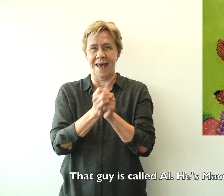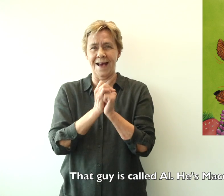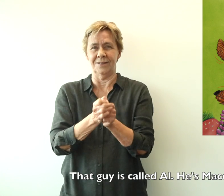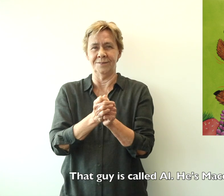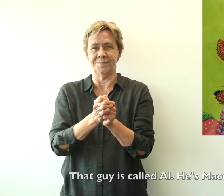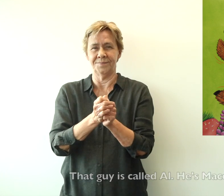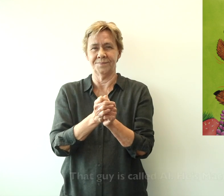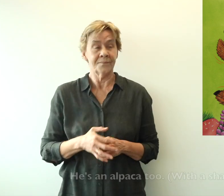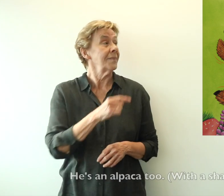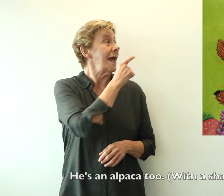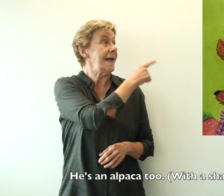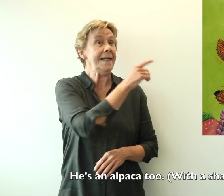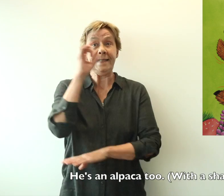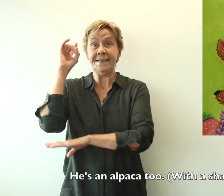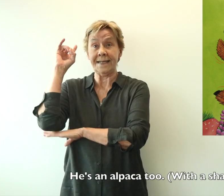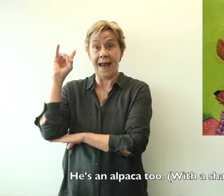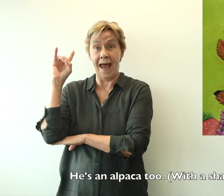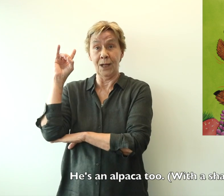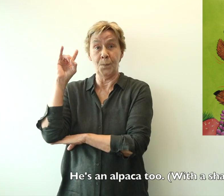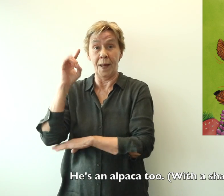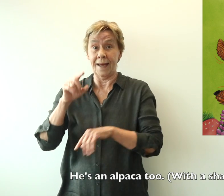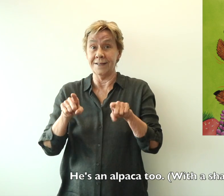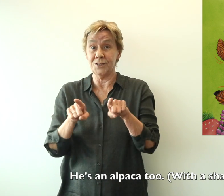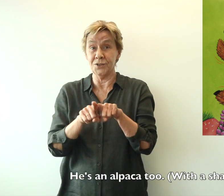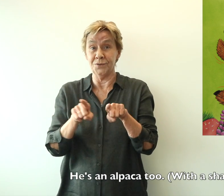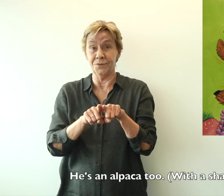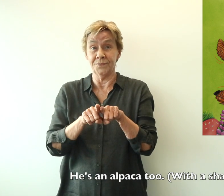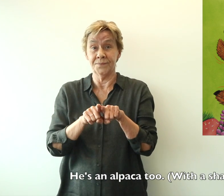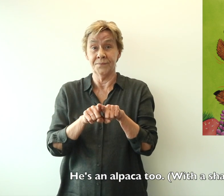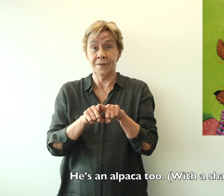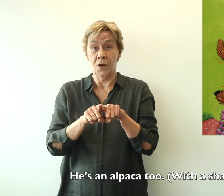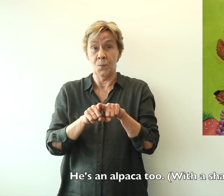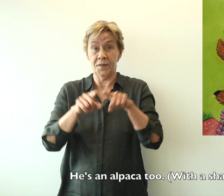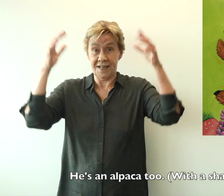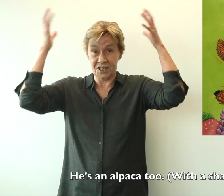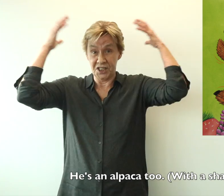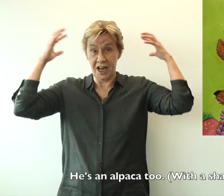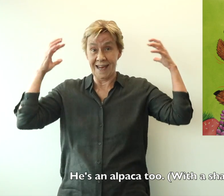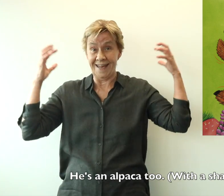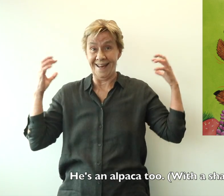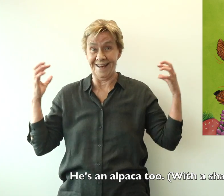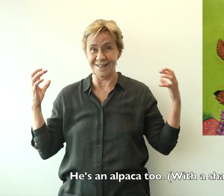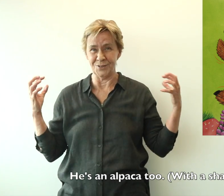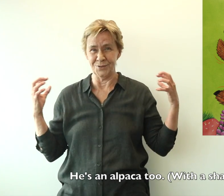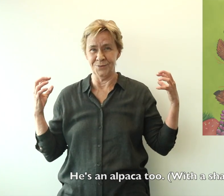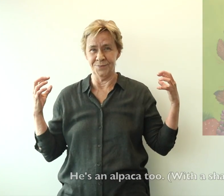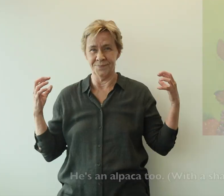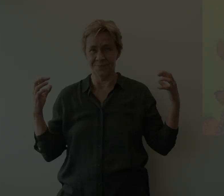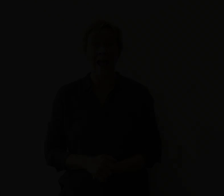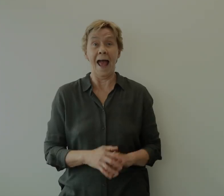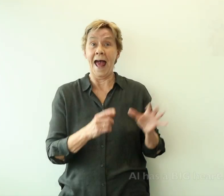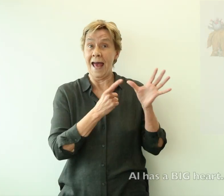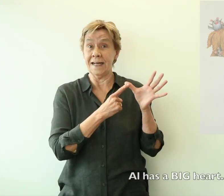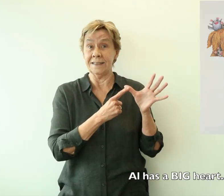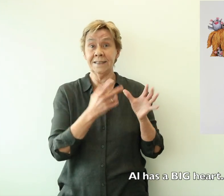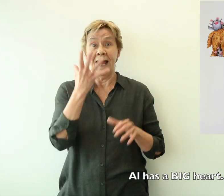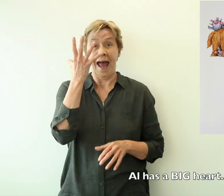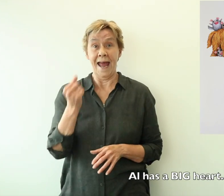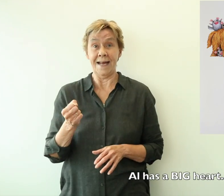pal. He's an alpaca too, with a shaggy hairdo. Al has